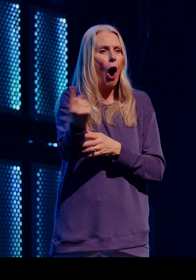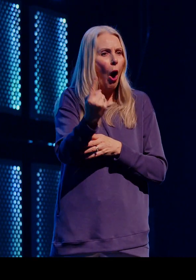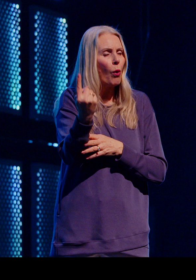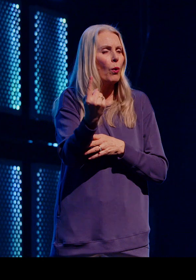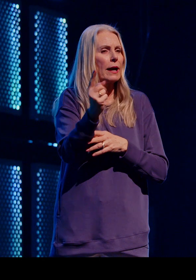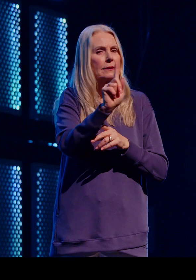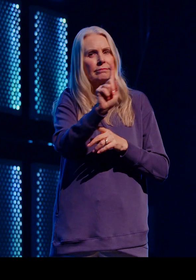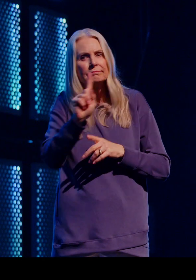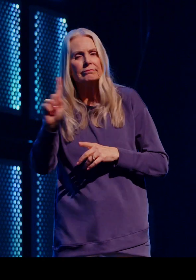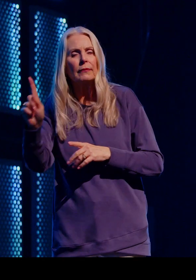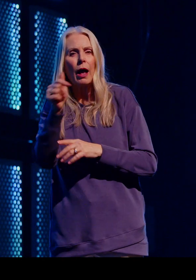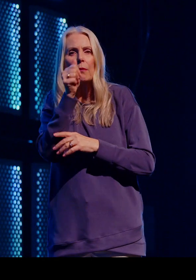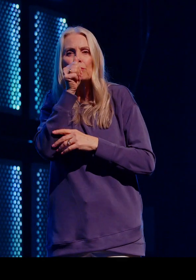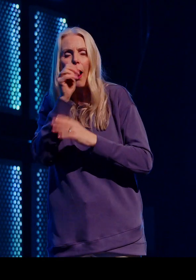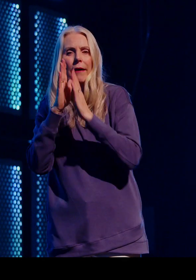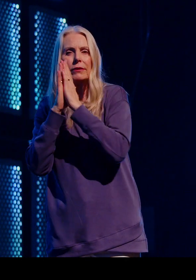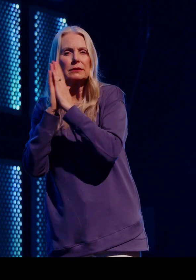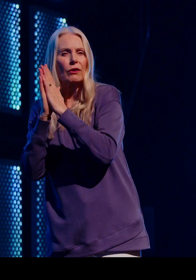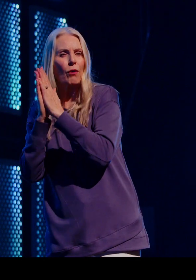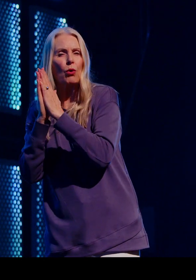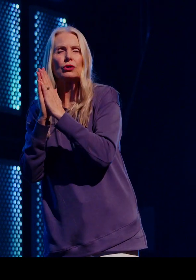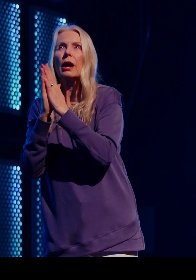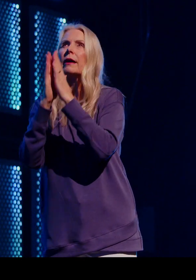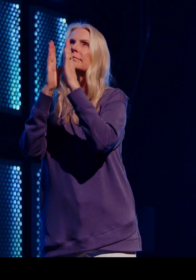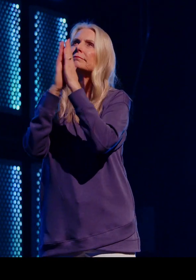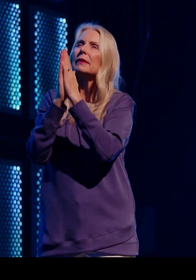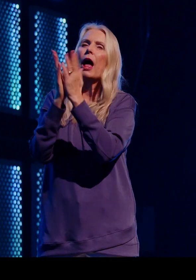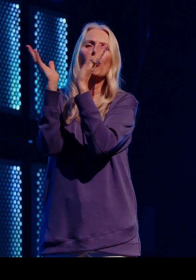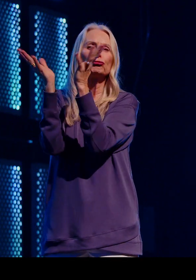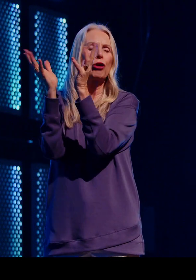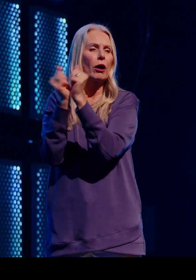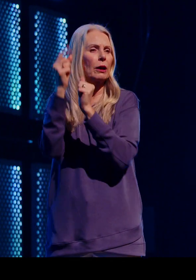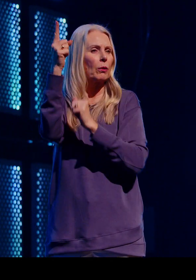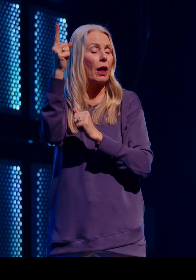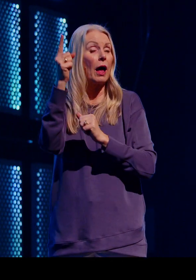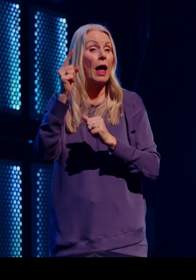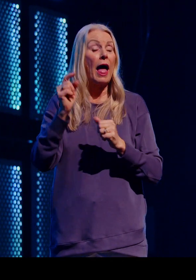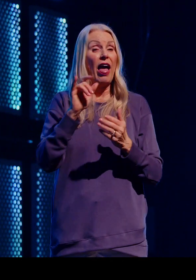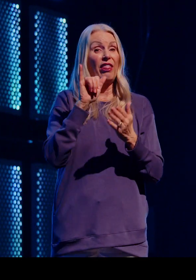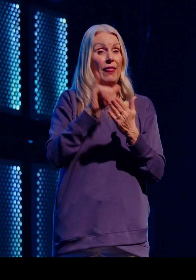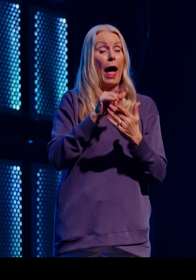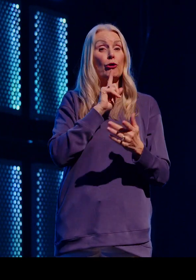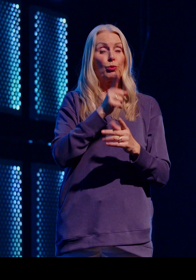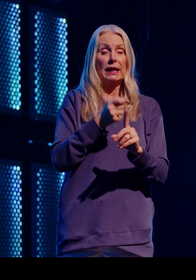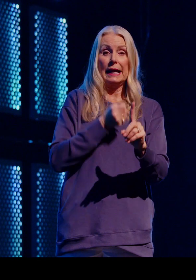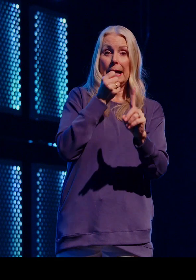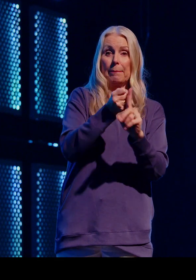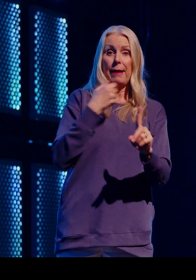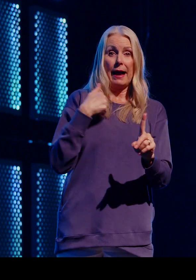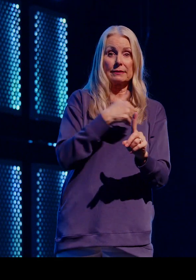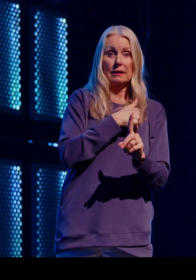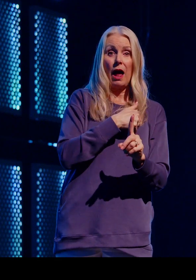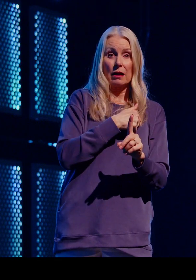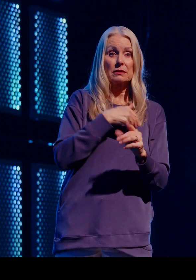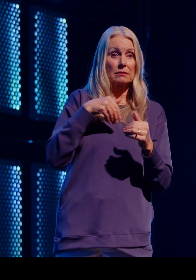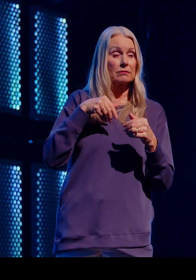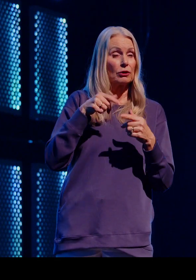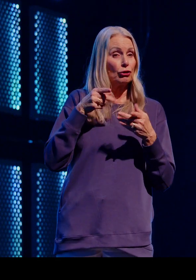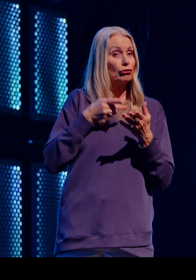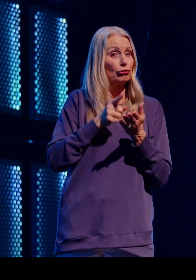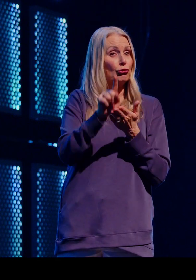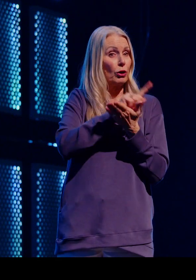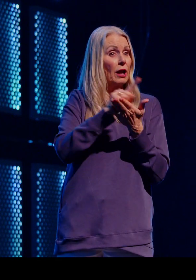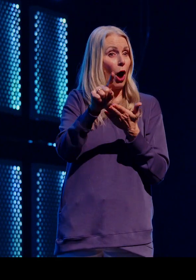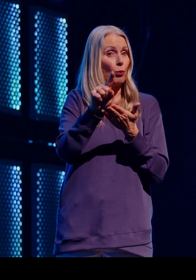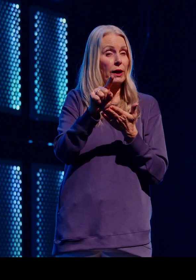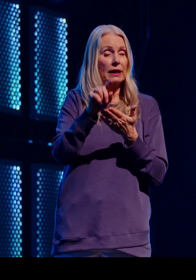time. And as we come back from our trip, I want to tell you, this was something that really impacted us. And our pursuit of faithfulness over our time